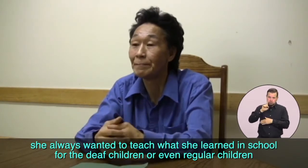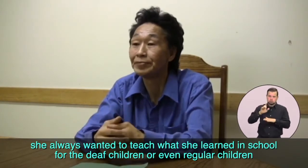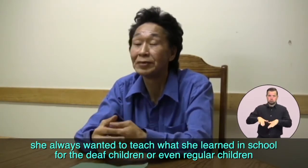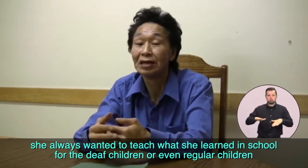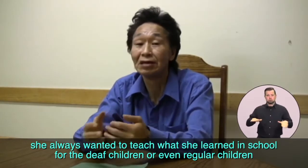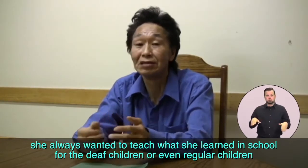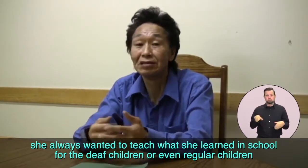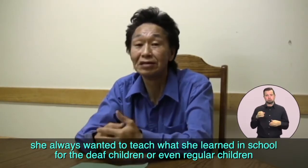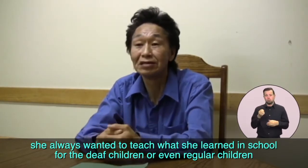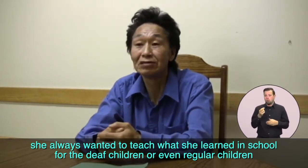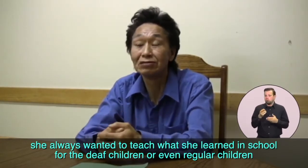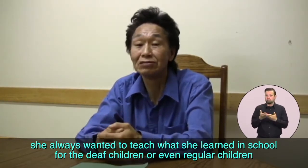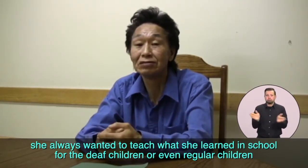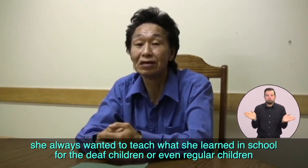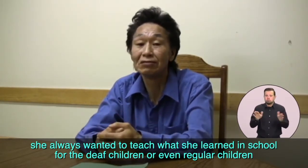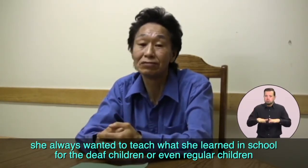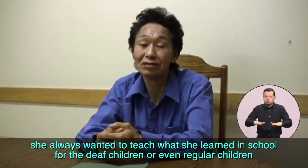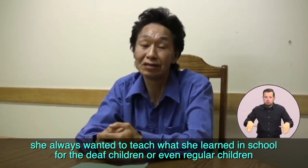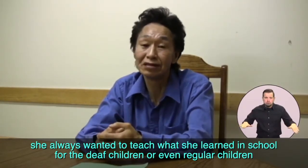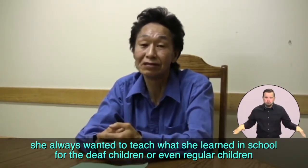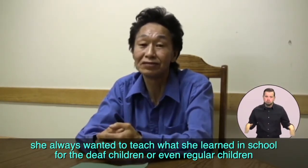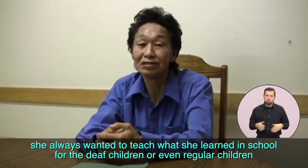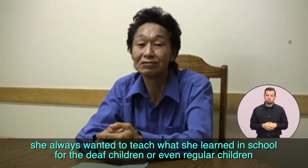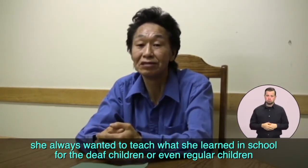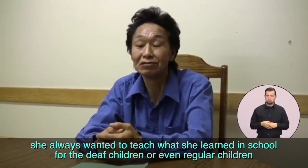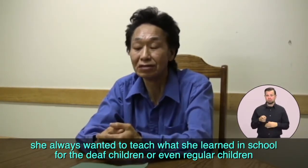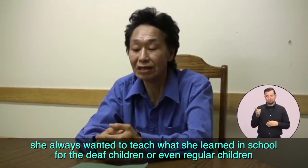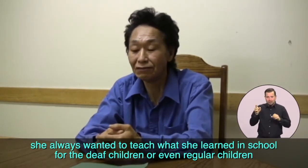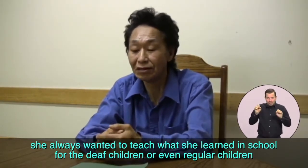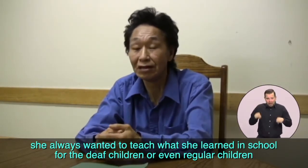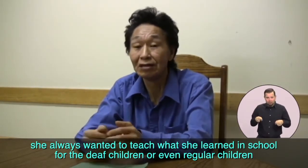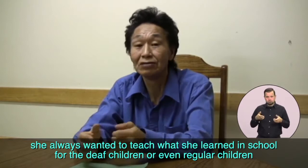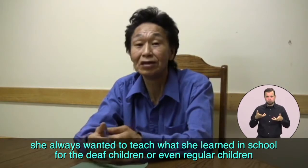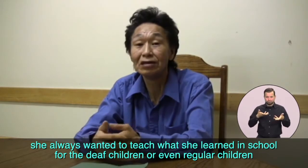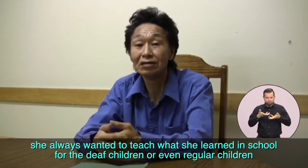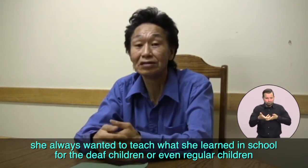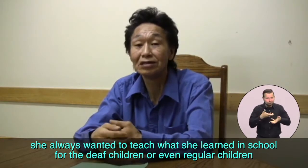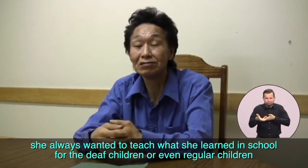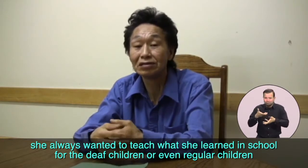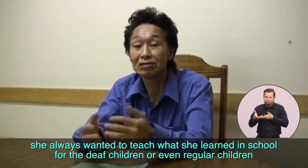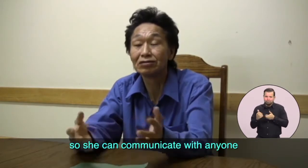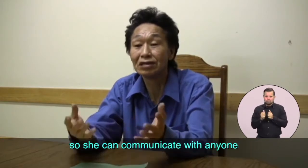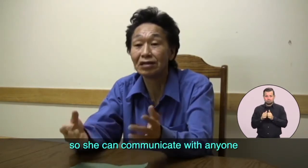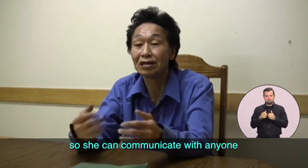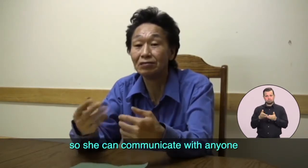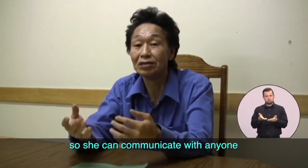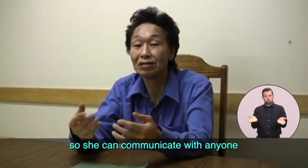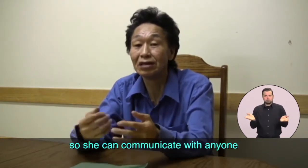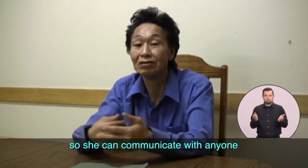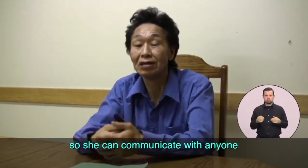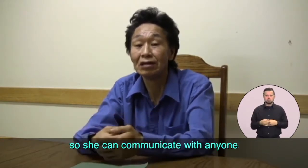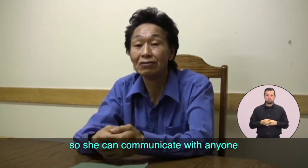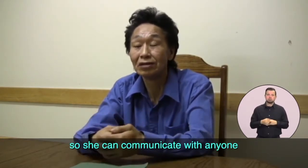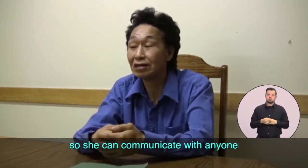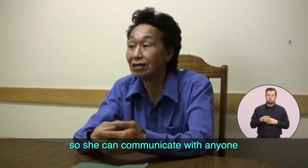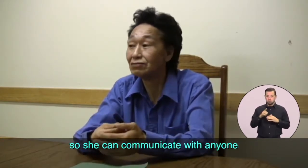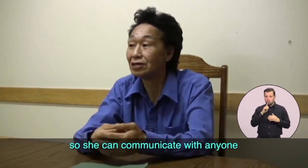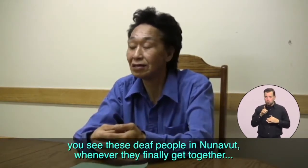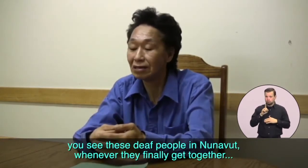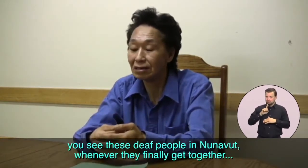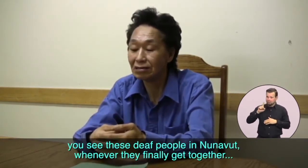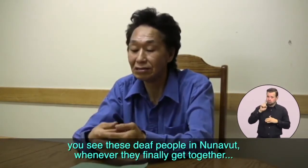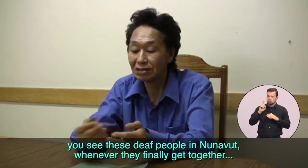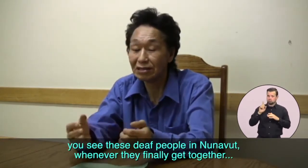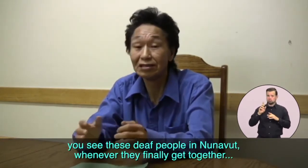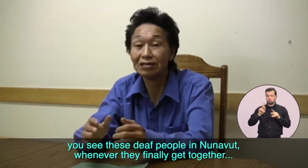she learned in school for the deaf children or even regular children so she can communicate with